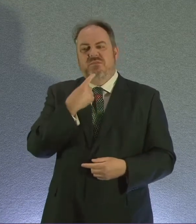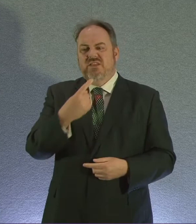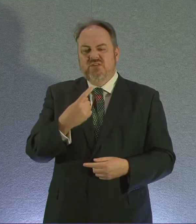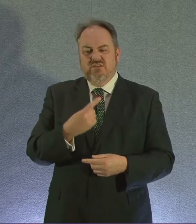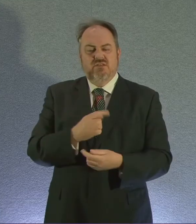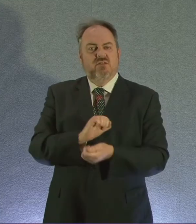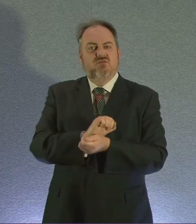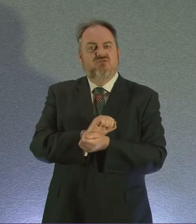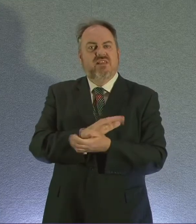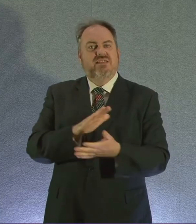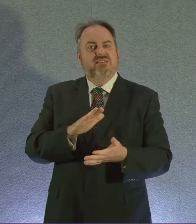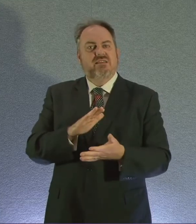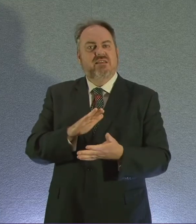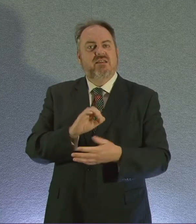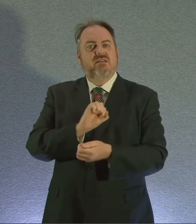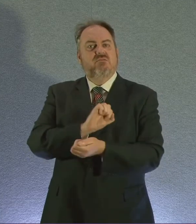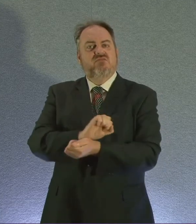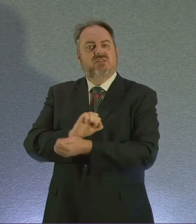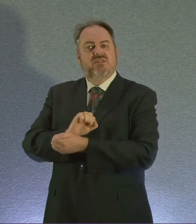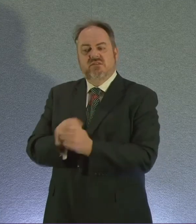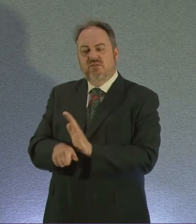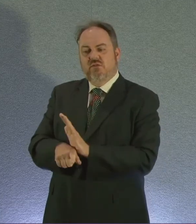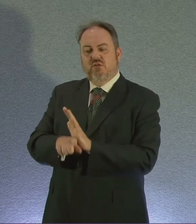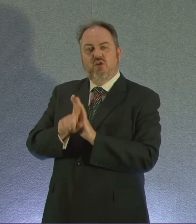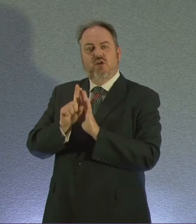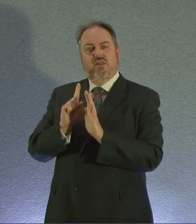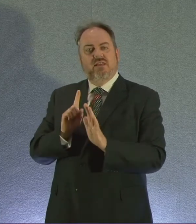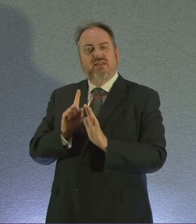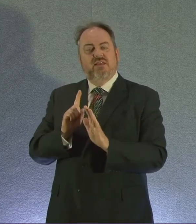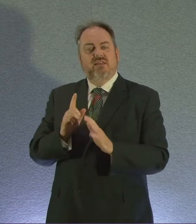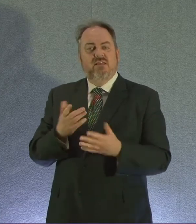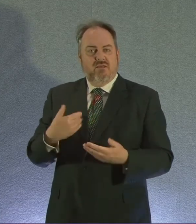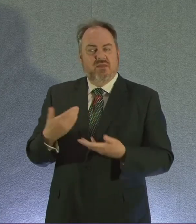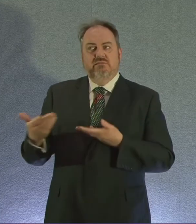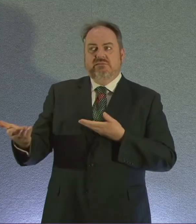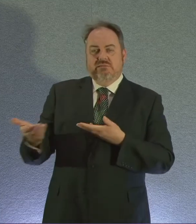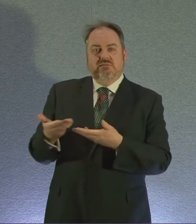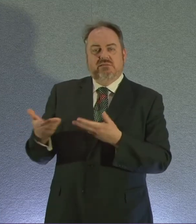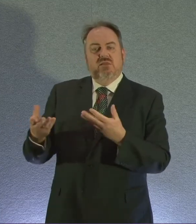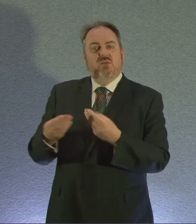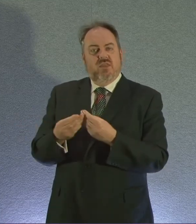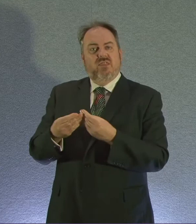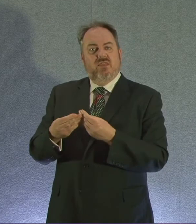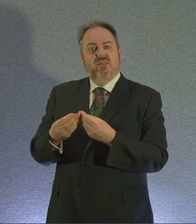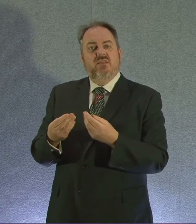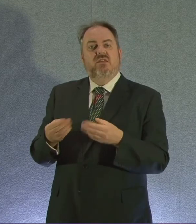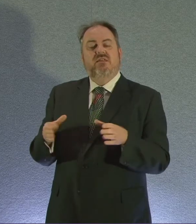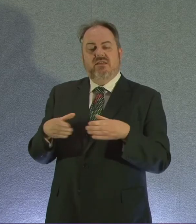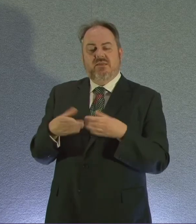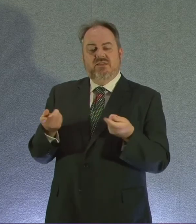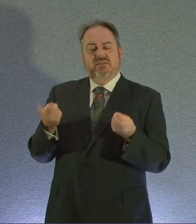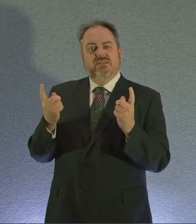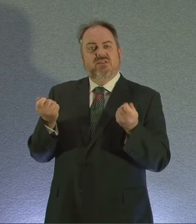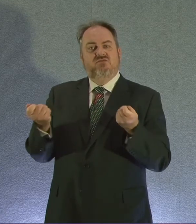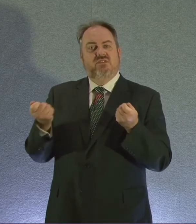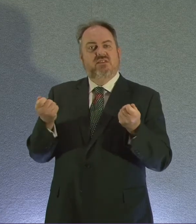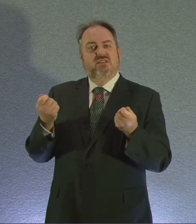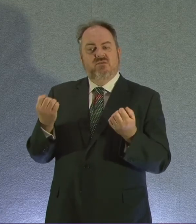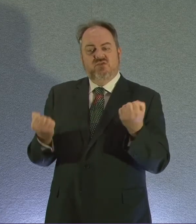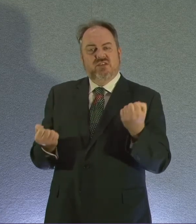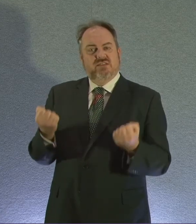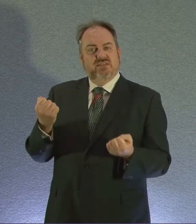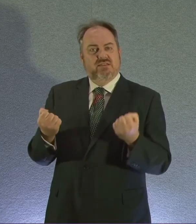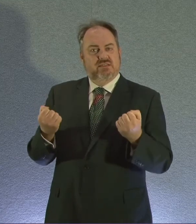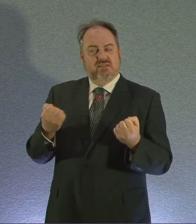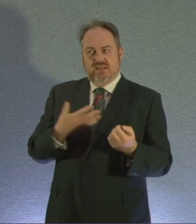and I've had many exchanges with the Cabinet Secretary for Justice on this, and I've